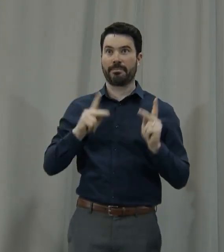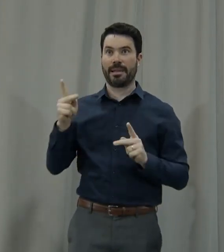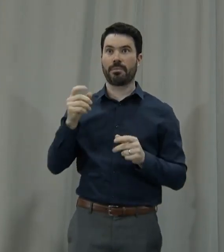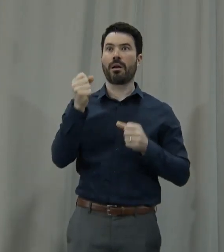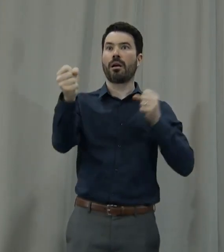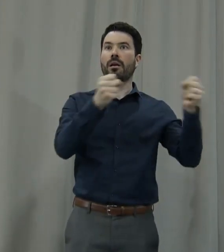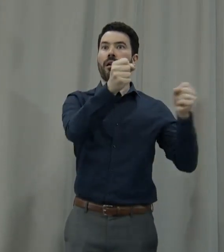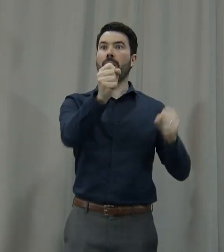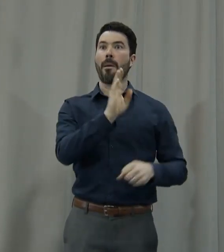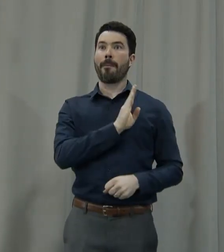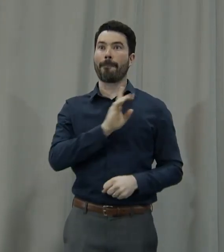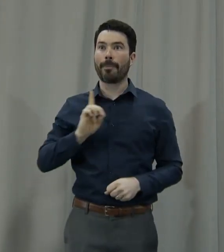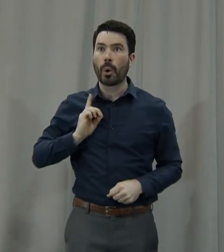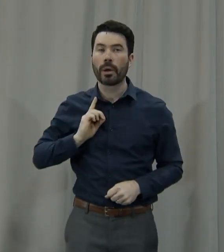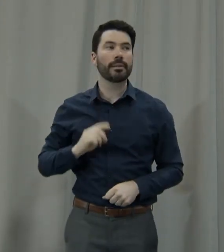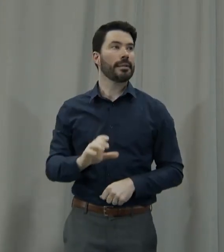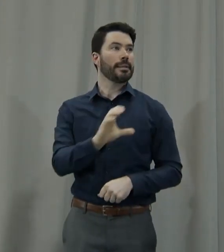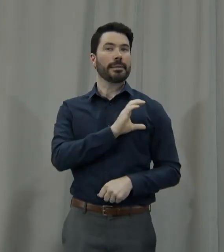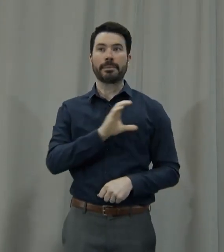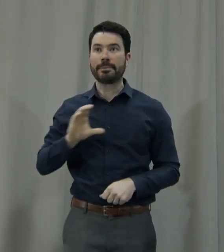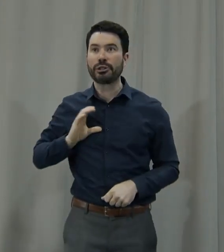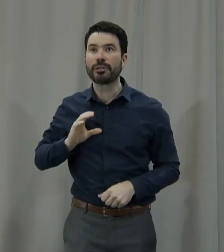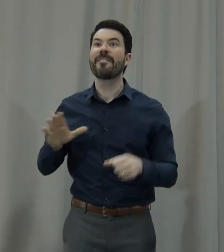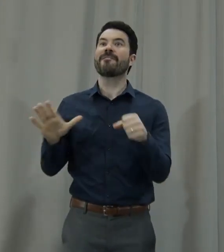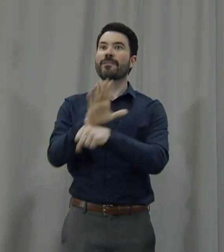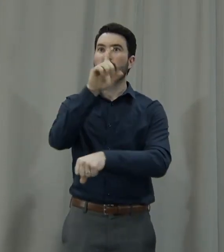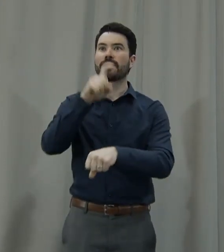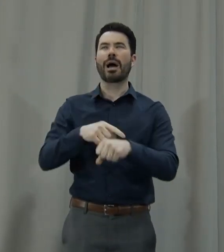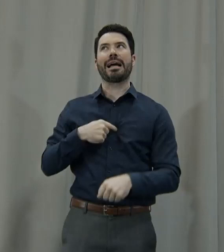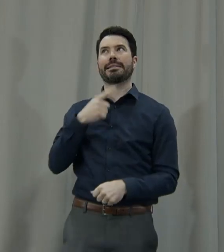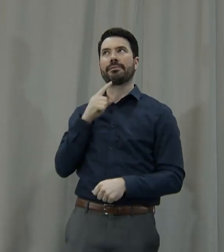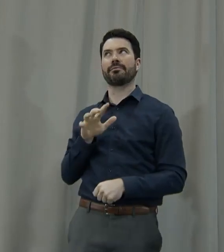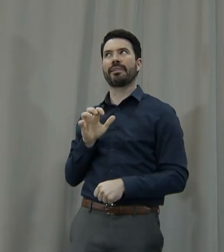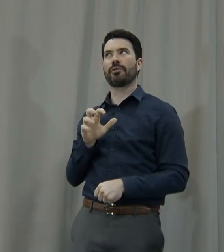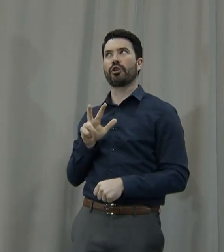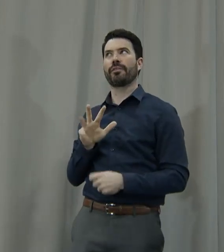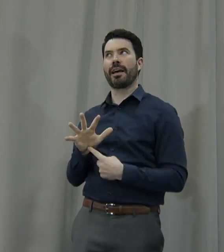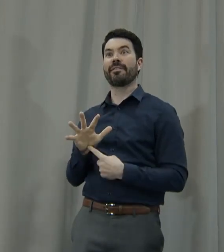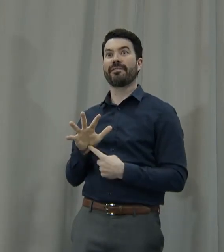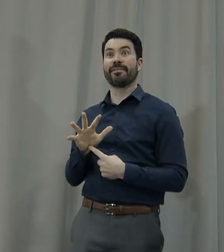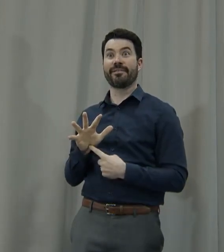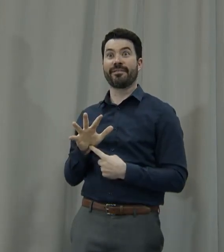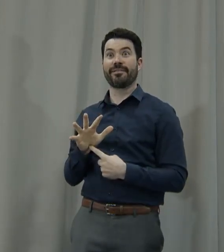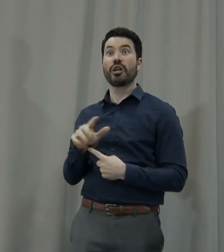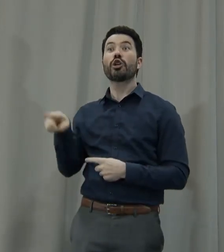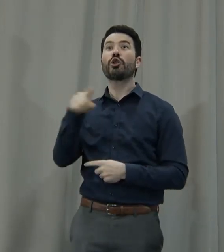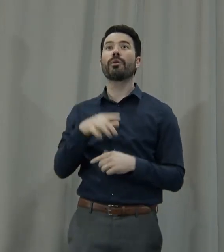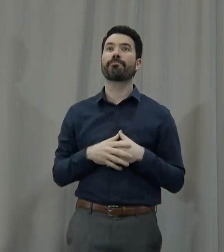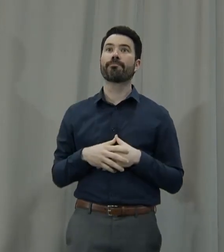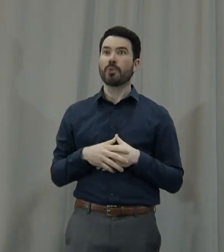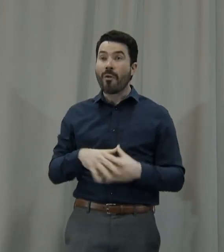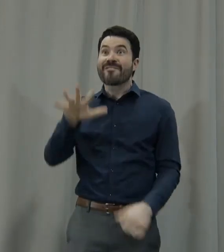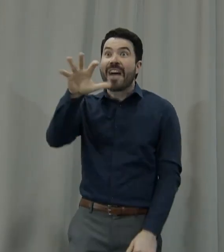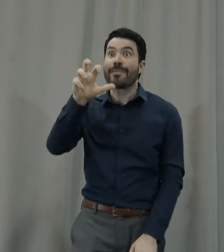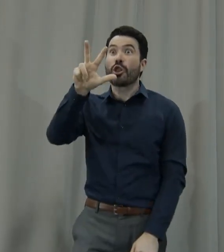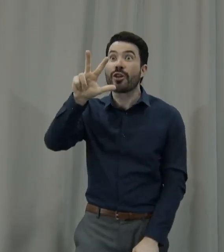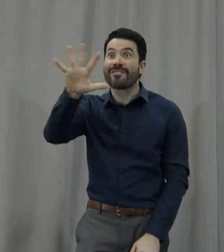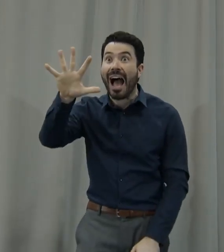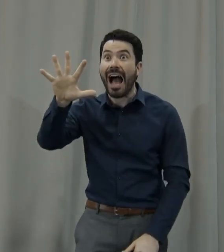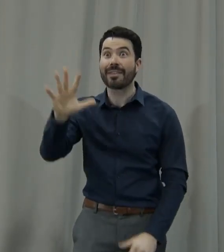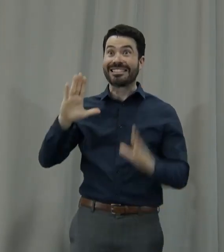and full-time positions. I said 535. I don't see you guys smiling. That's a big number,